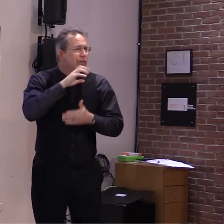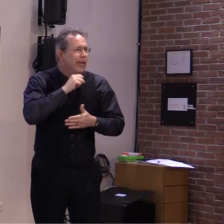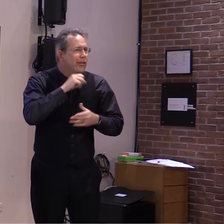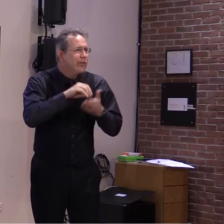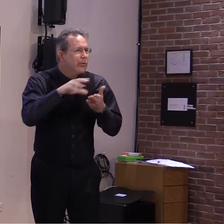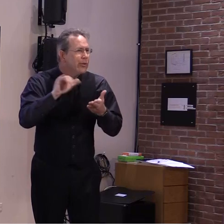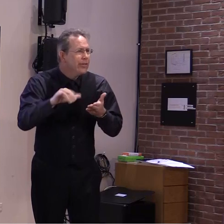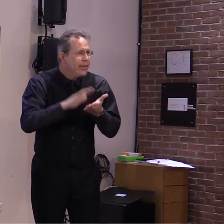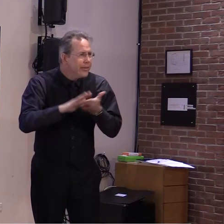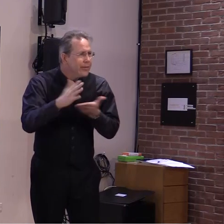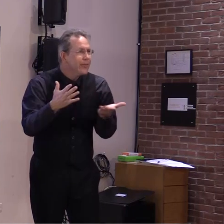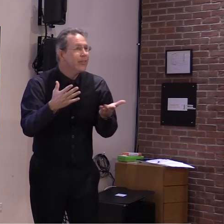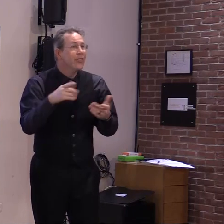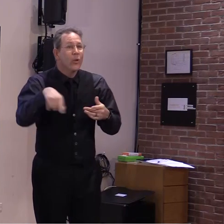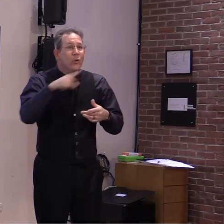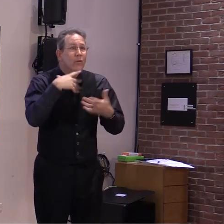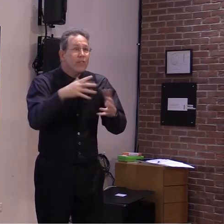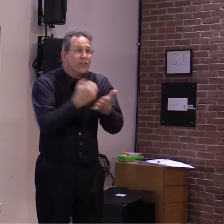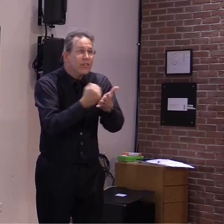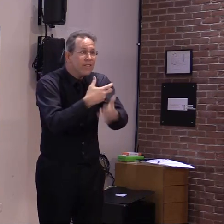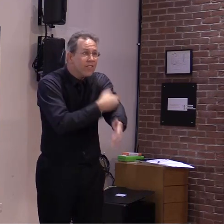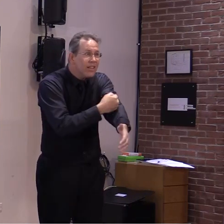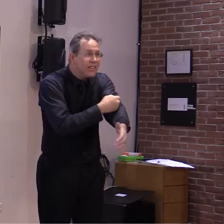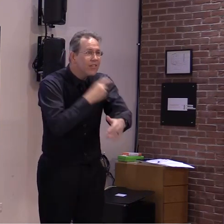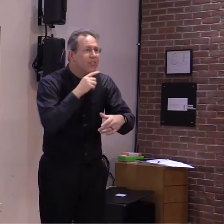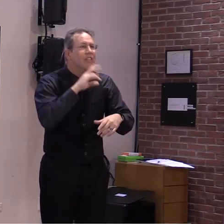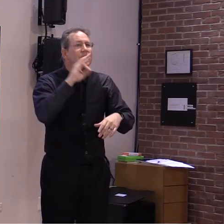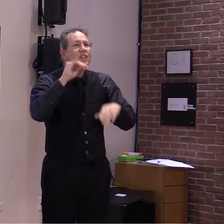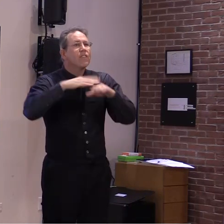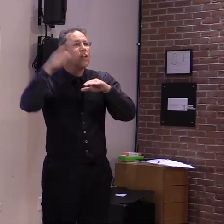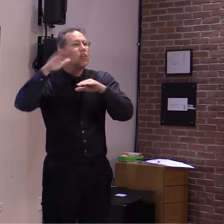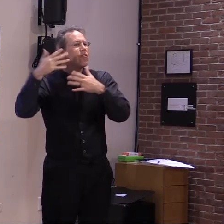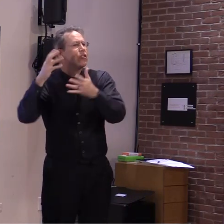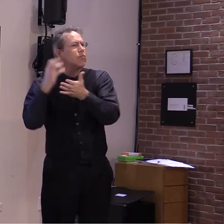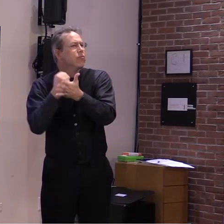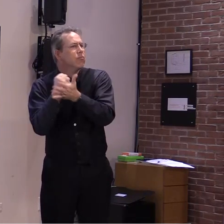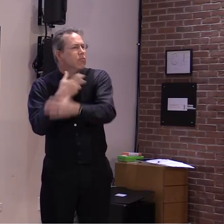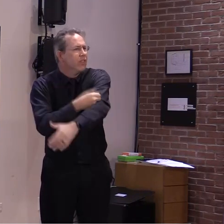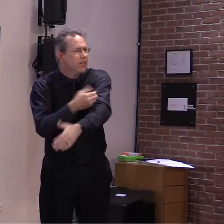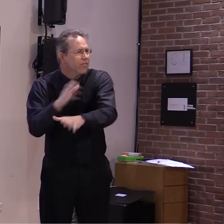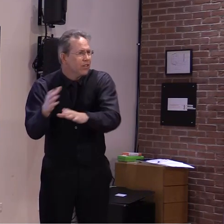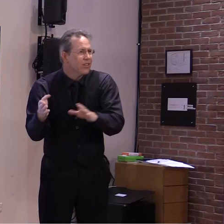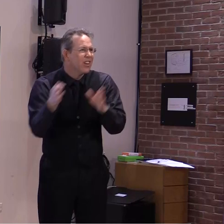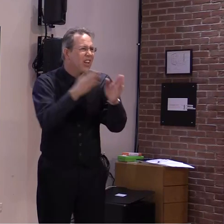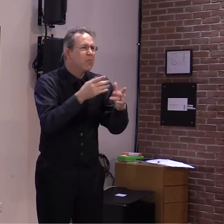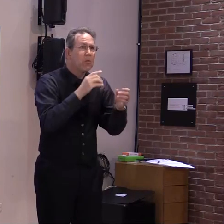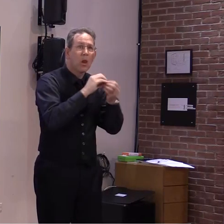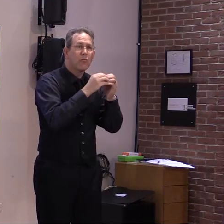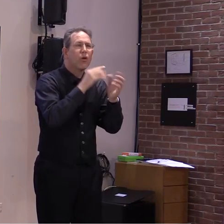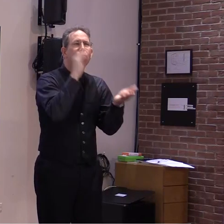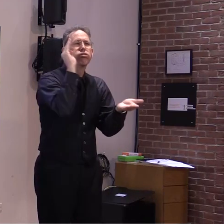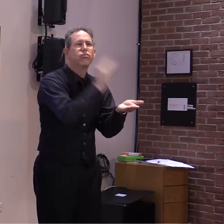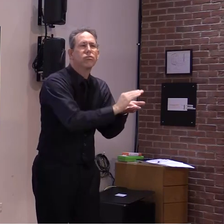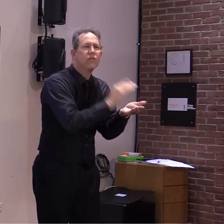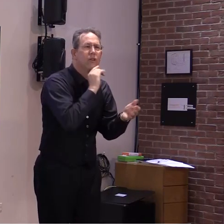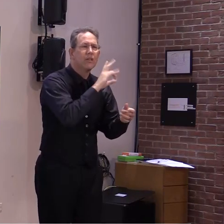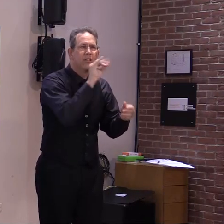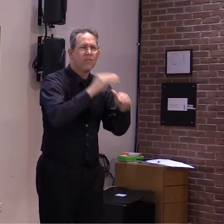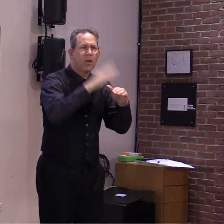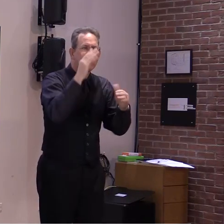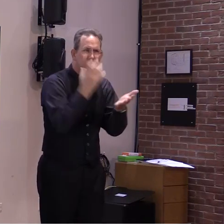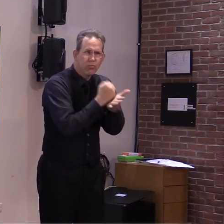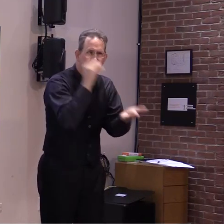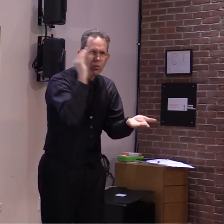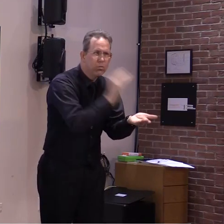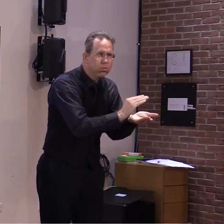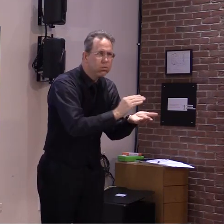vaccinated, those over 70, they've actually seen their cases decrease about 54% through the month of March. The 60-year-olds who